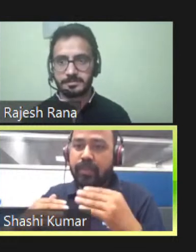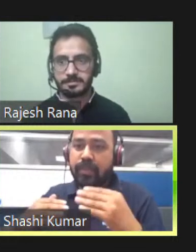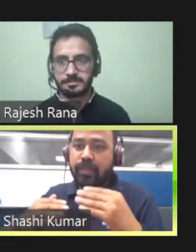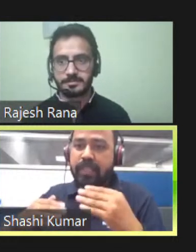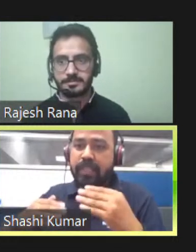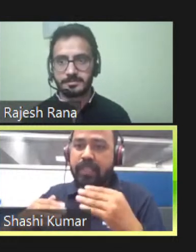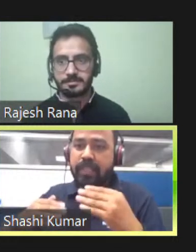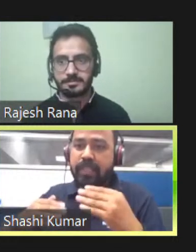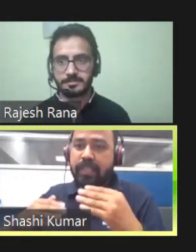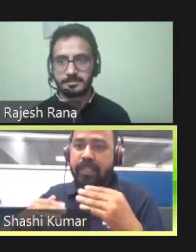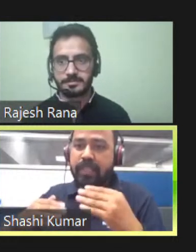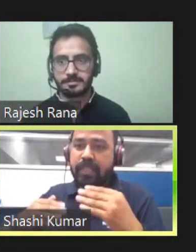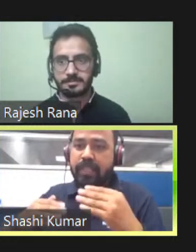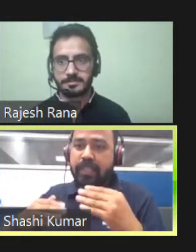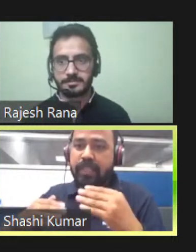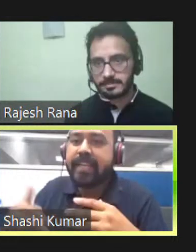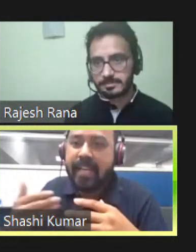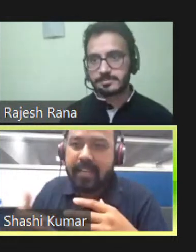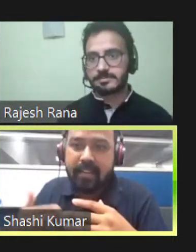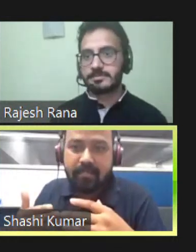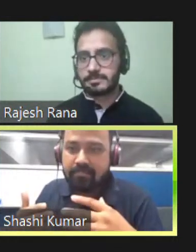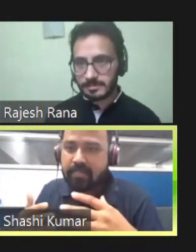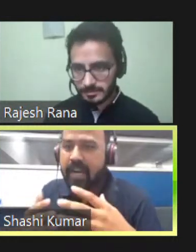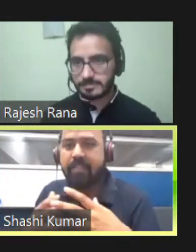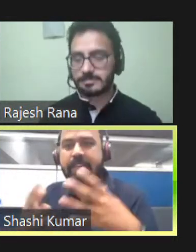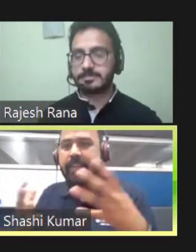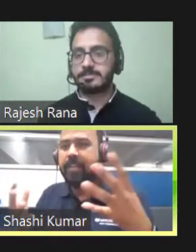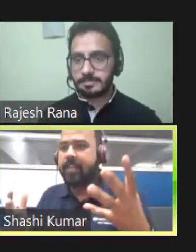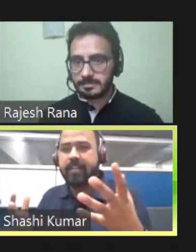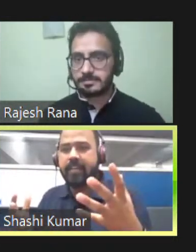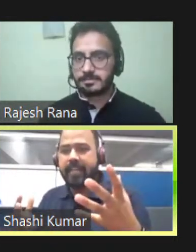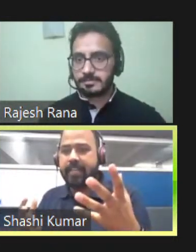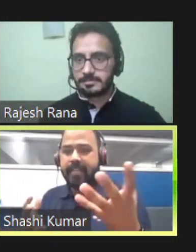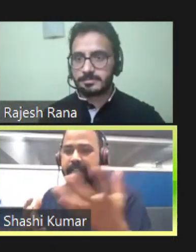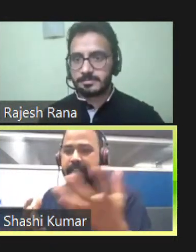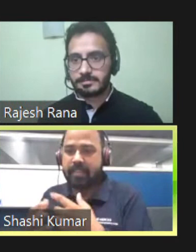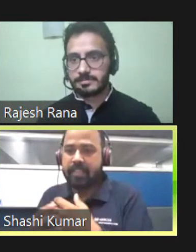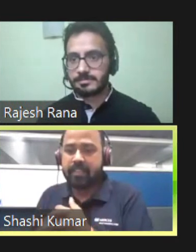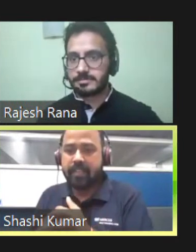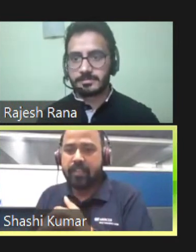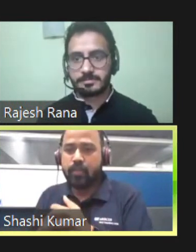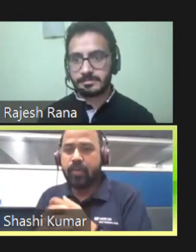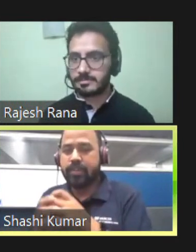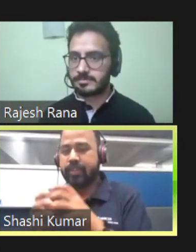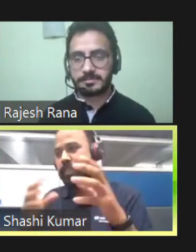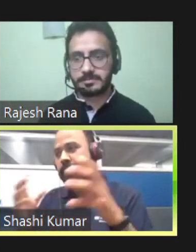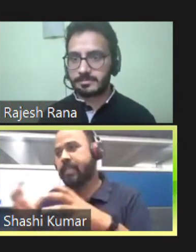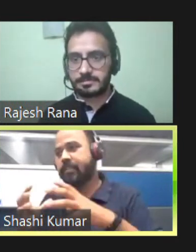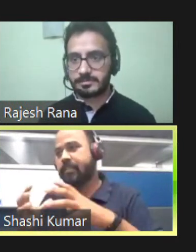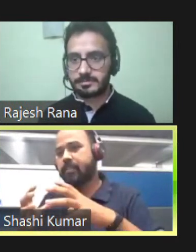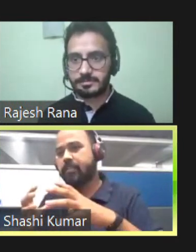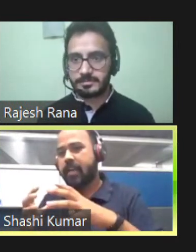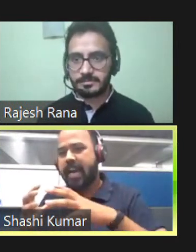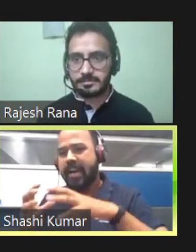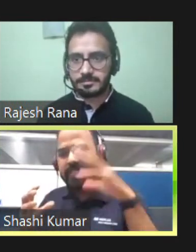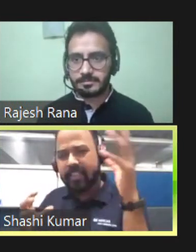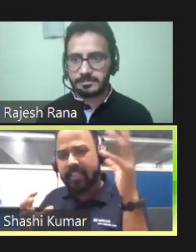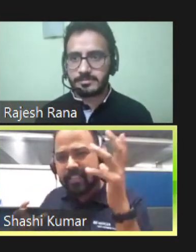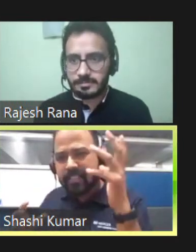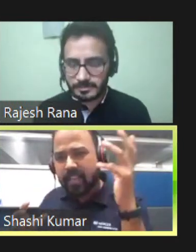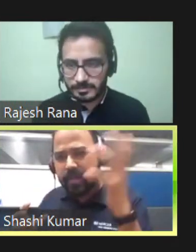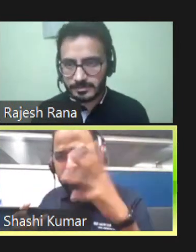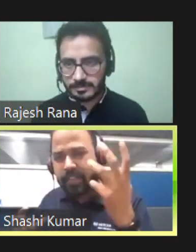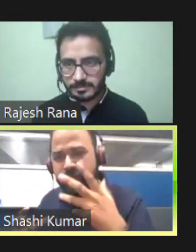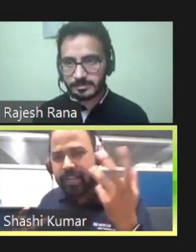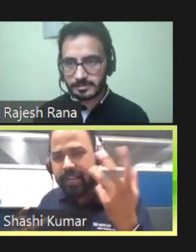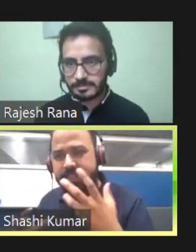to convey it through storytelling kind of technique. I can take that, Rajesh. You wanted to say that. I have